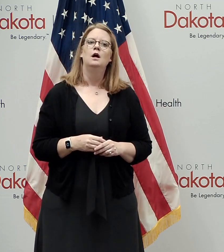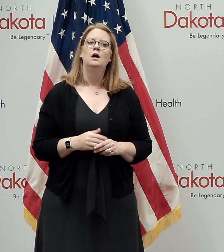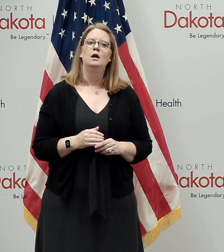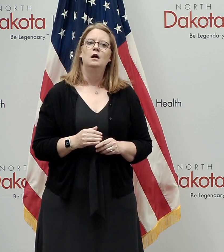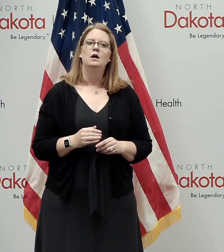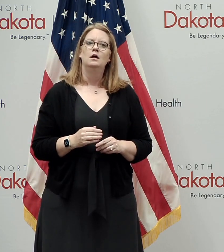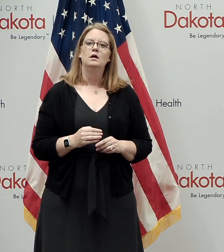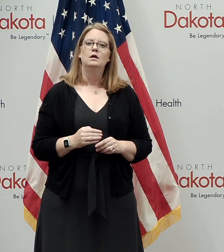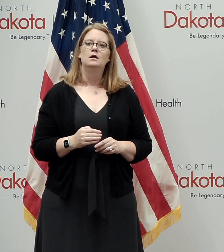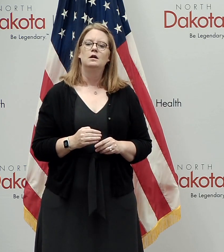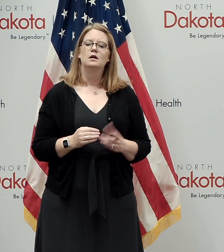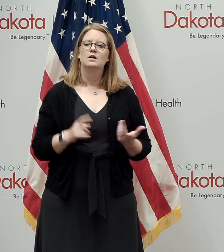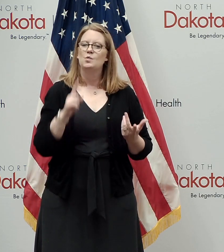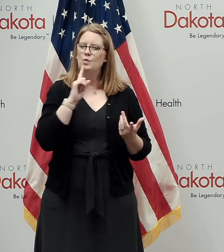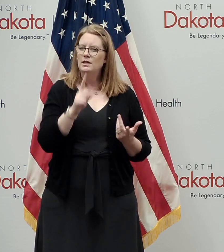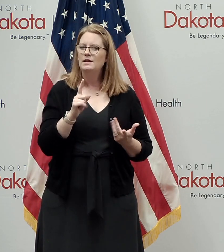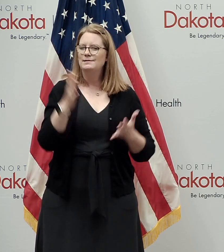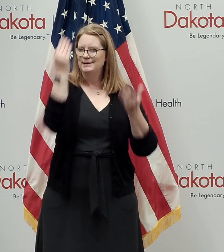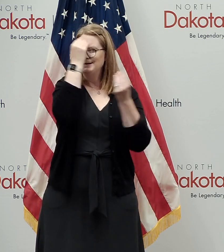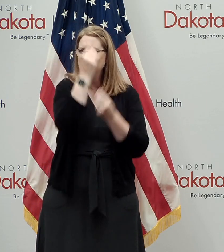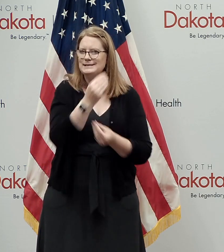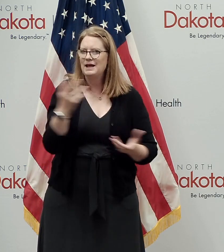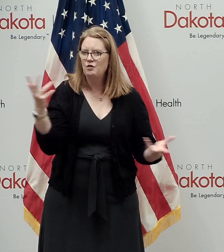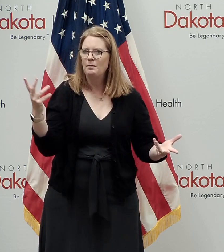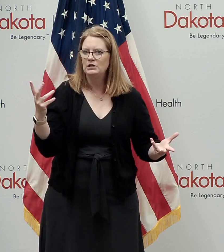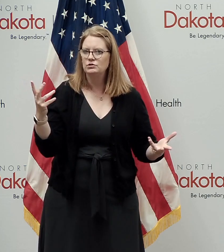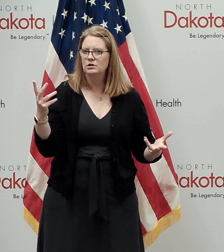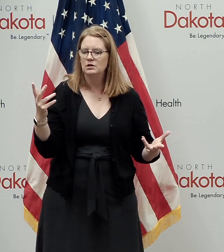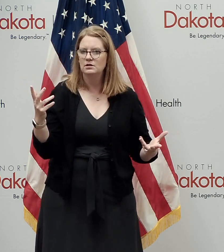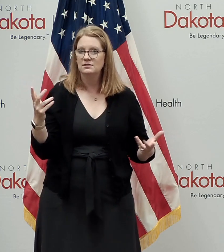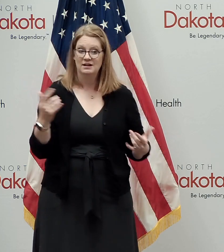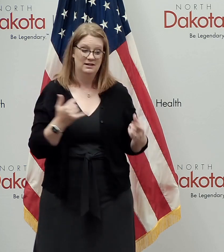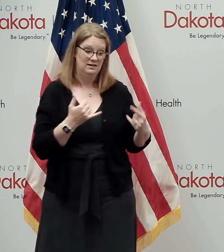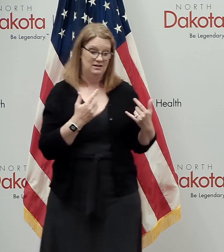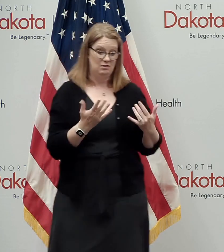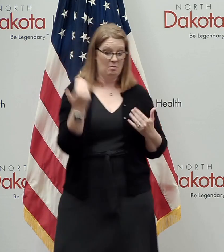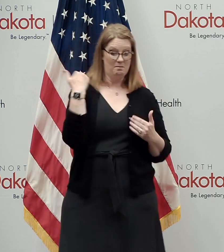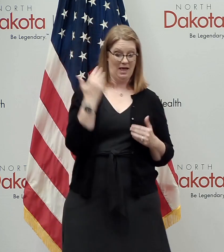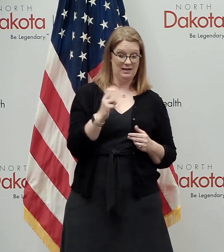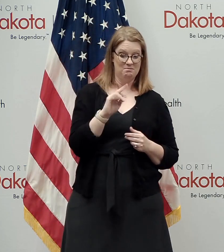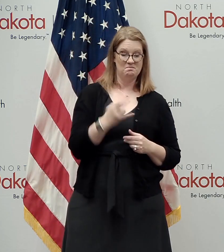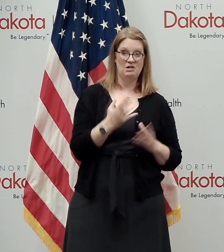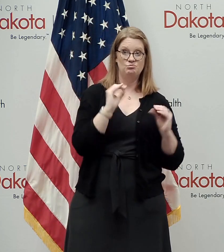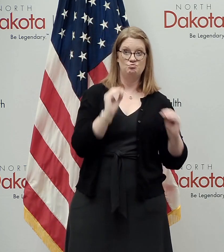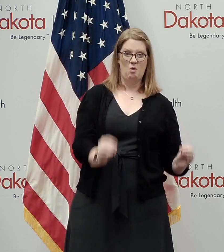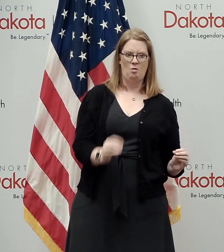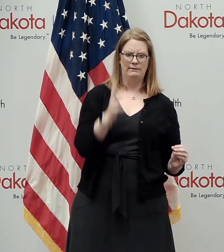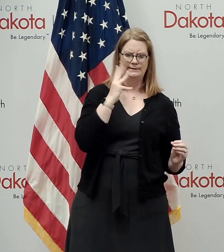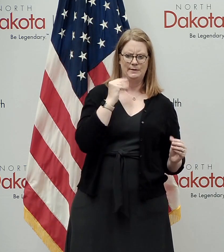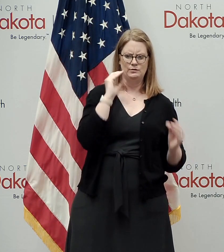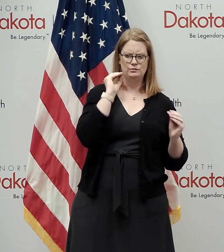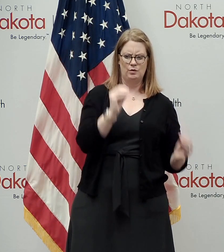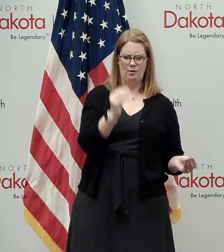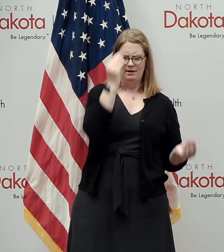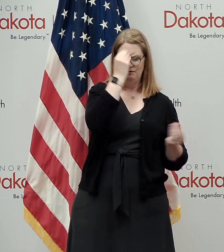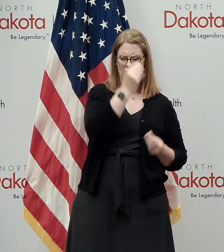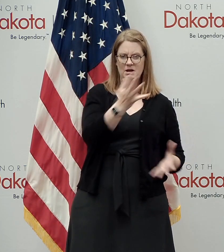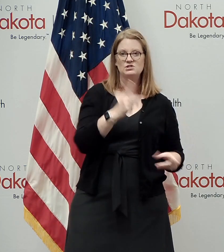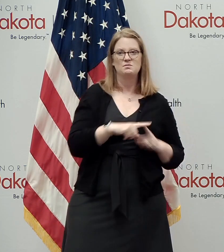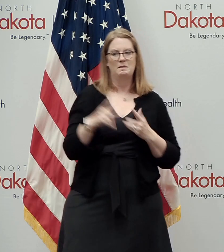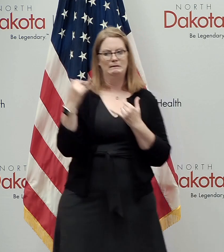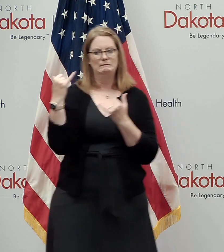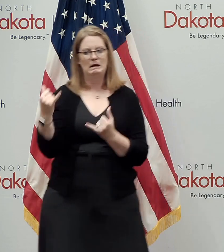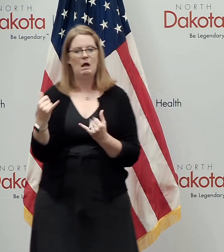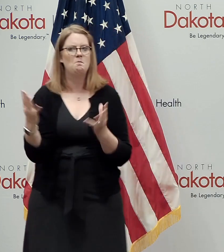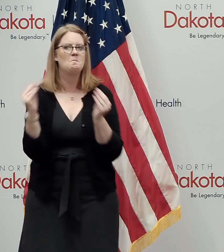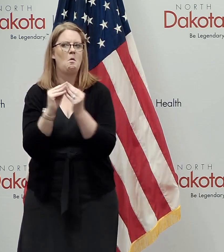data by states, by the nation, by the global. I mean, we've got so much more experience about the sort of the health